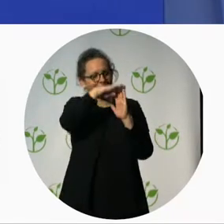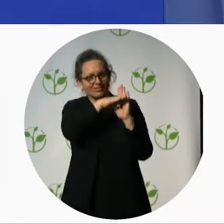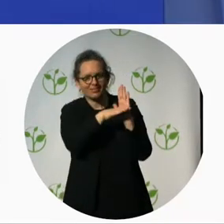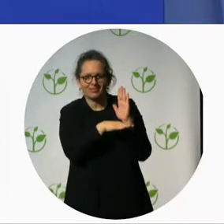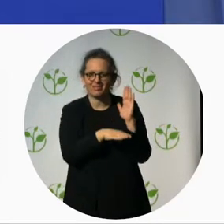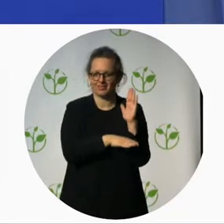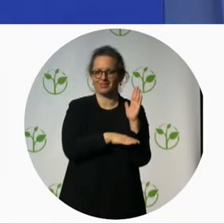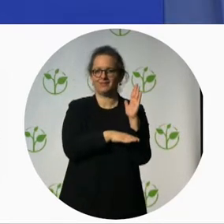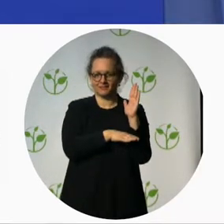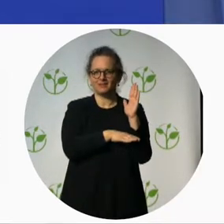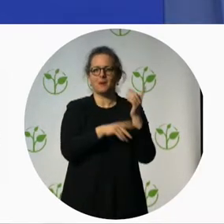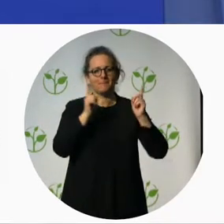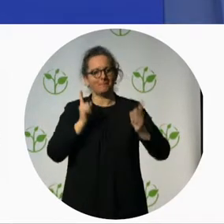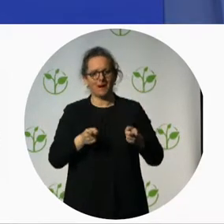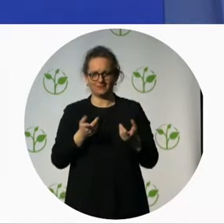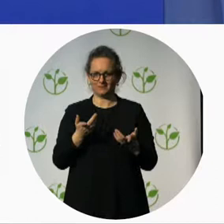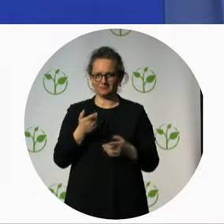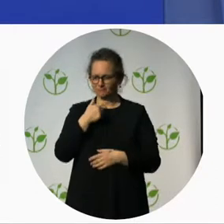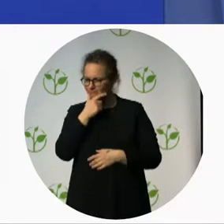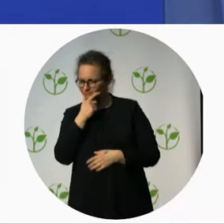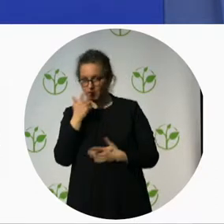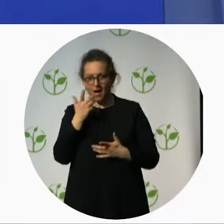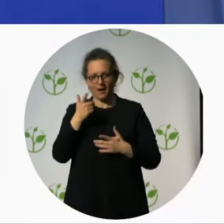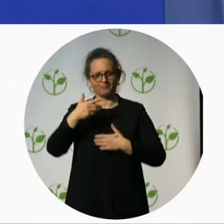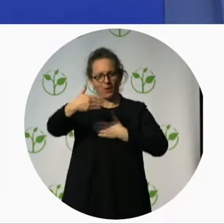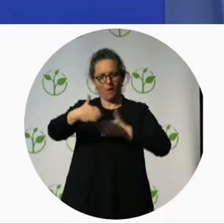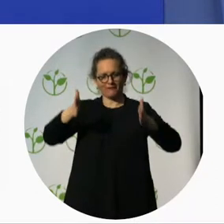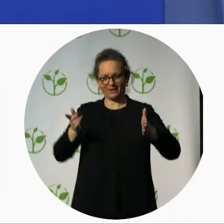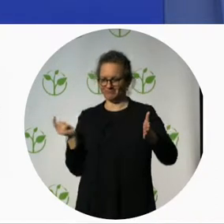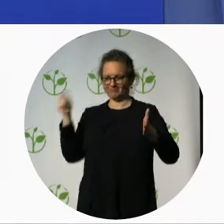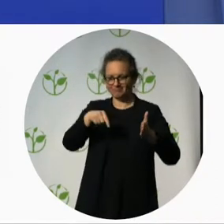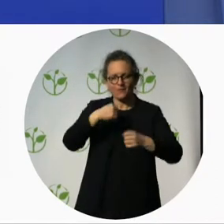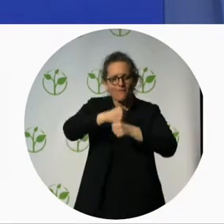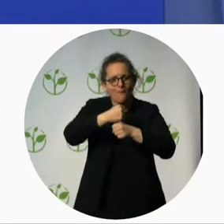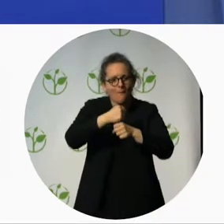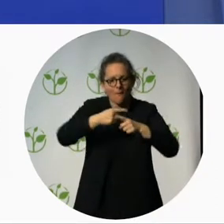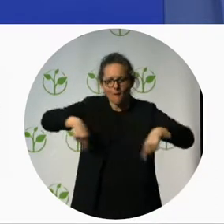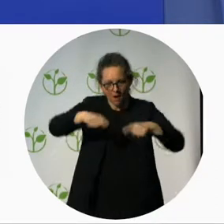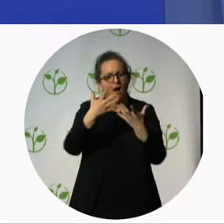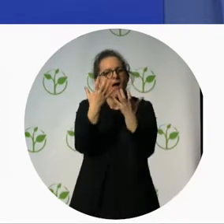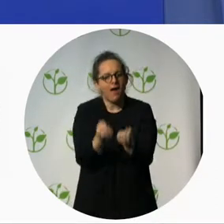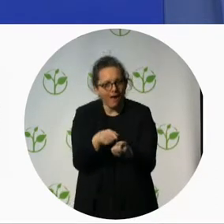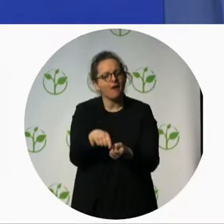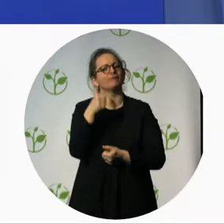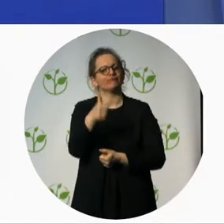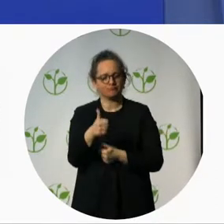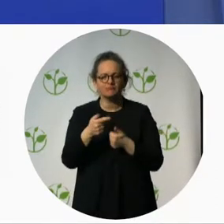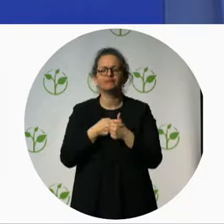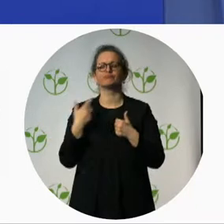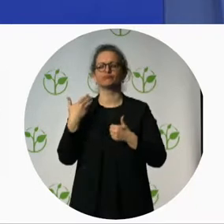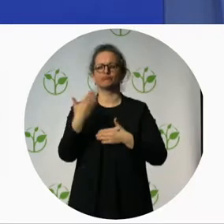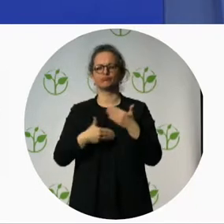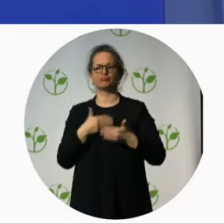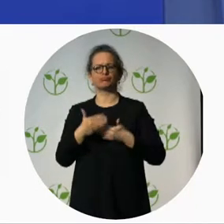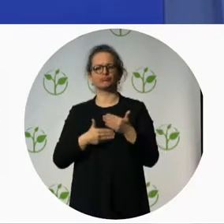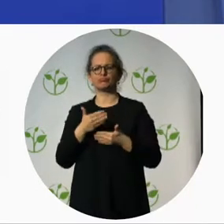into two adversaries of the treaty. One was the United States, who adamantly wanted and